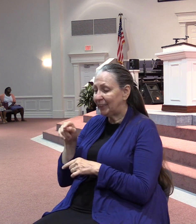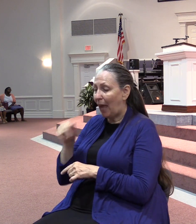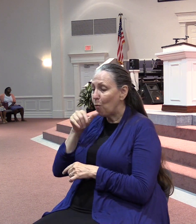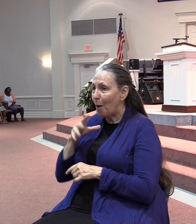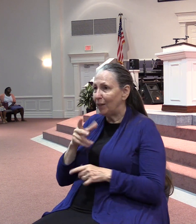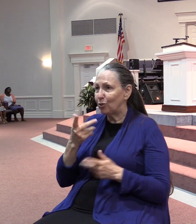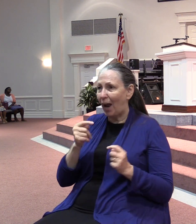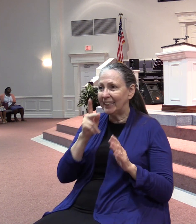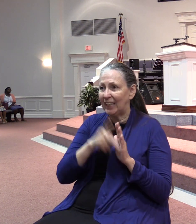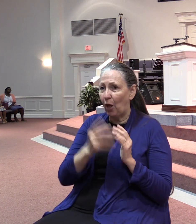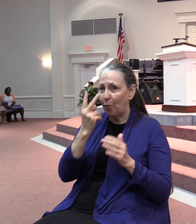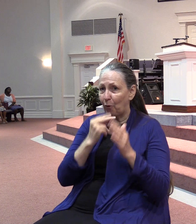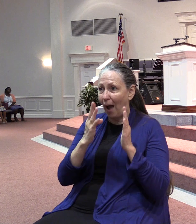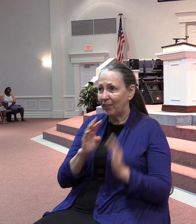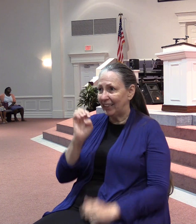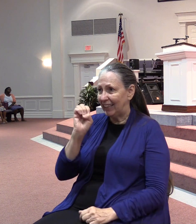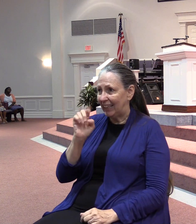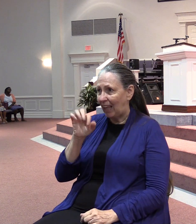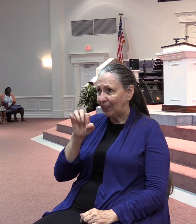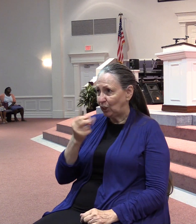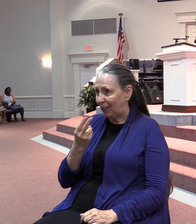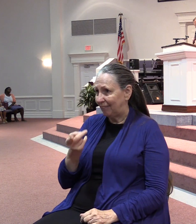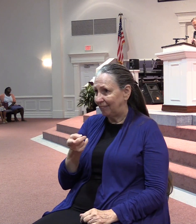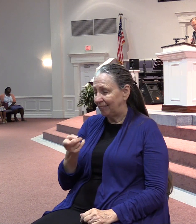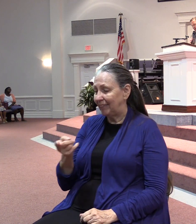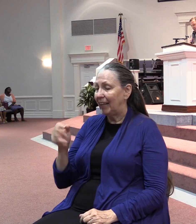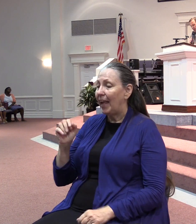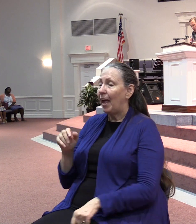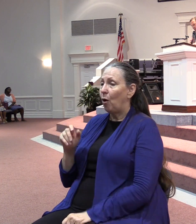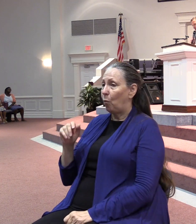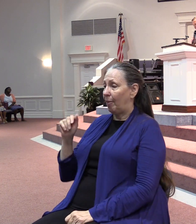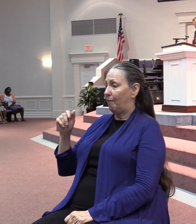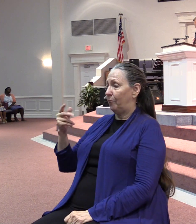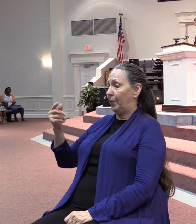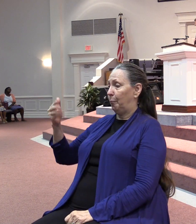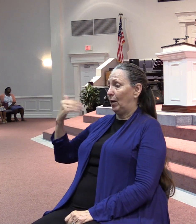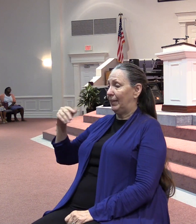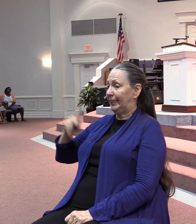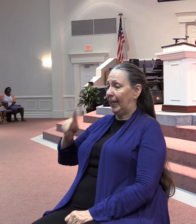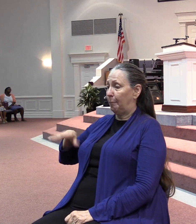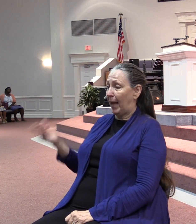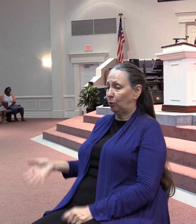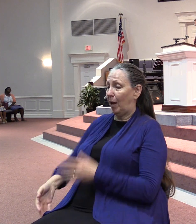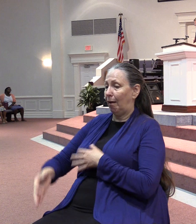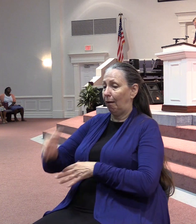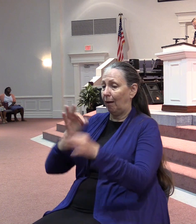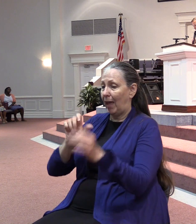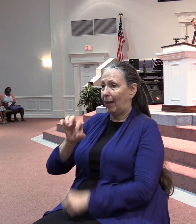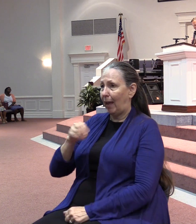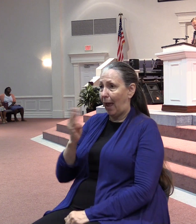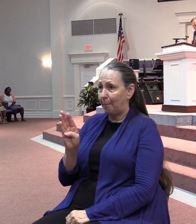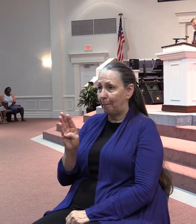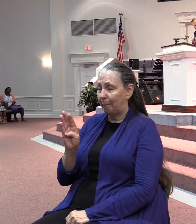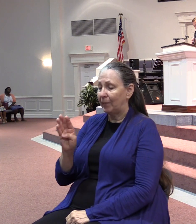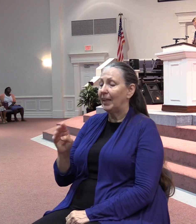spirit. And when King Omri died and Ahab took over, the first order of business was to bring